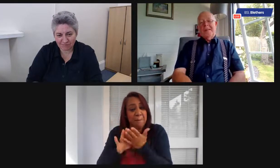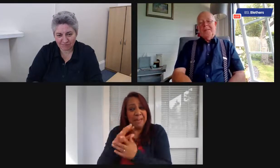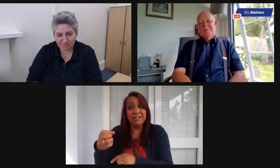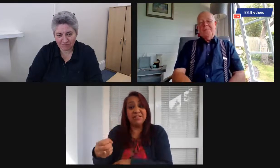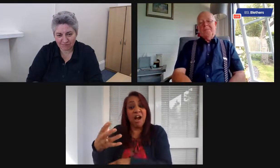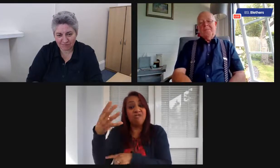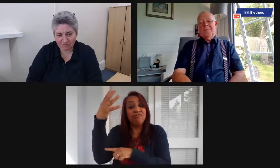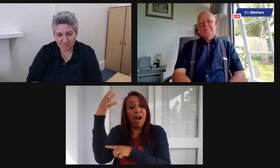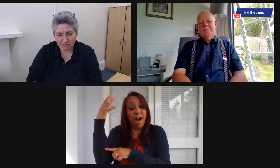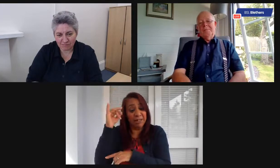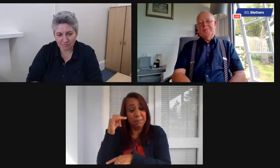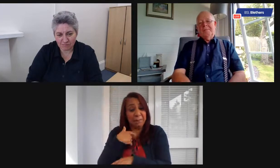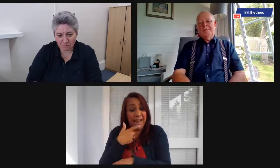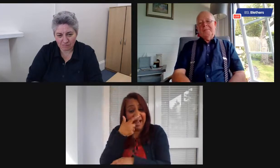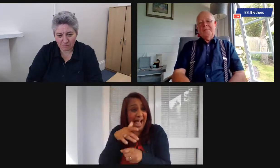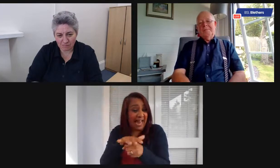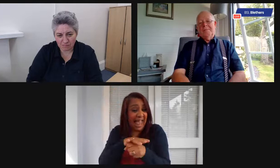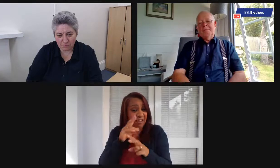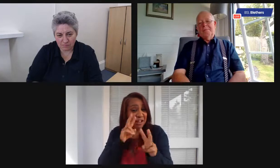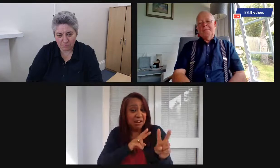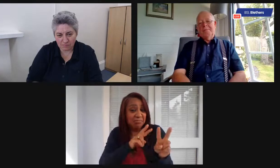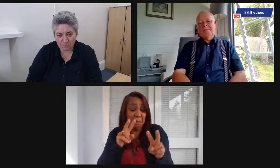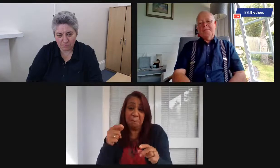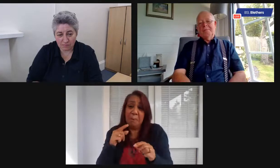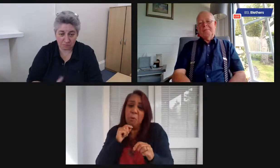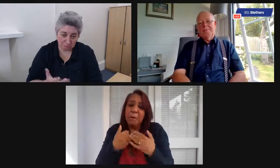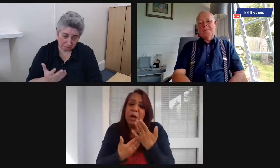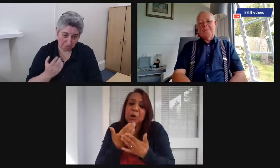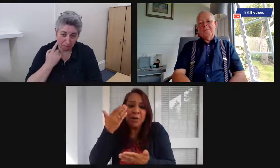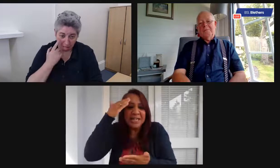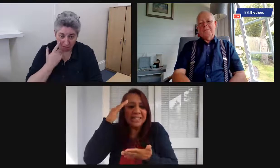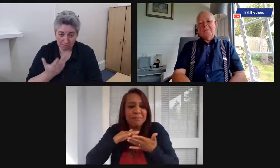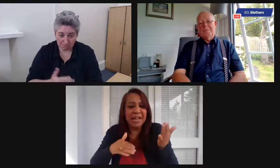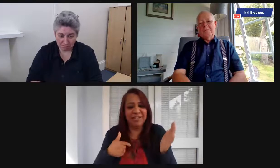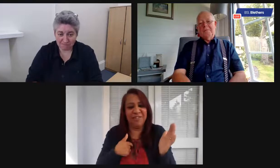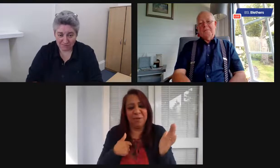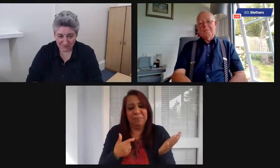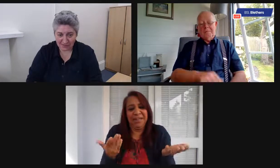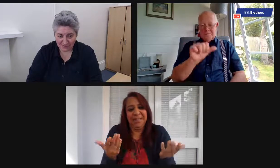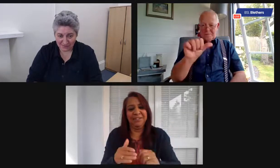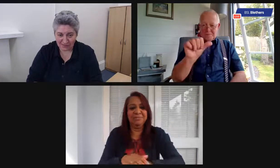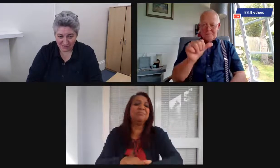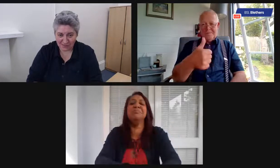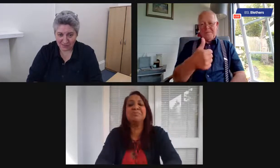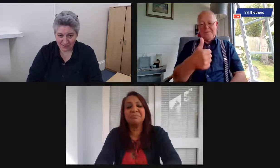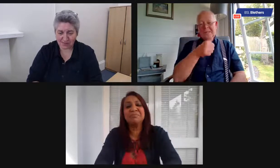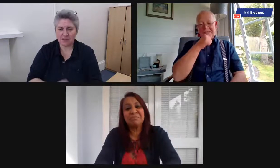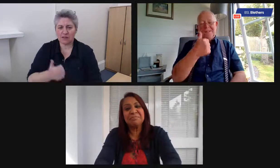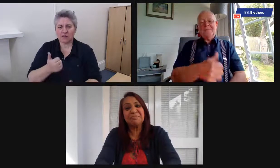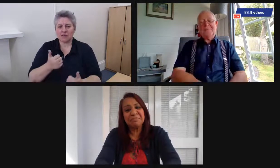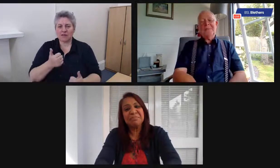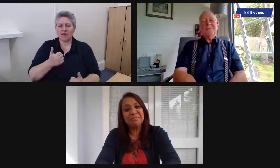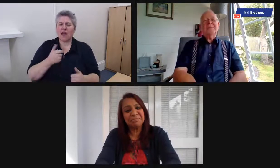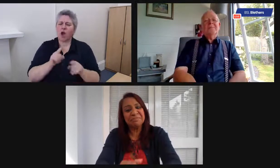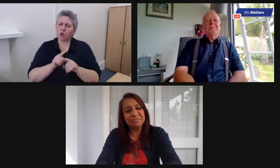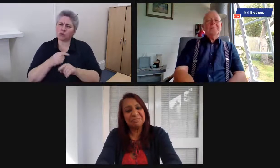the sun rising, and I'm just wanting to see when the sun rises if the natural